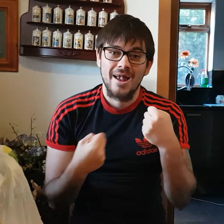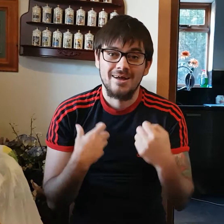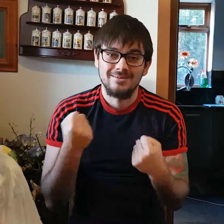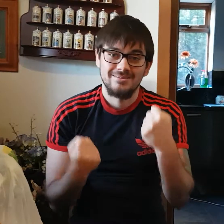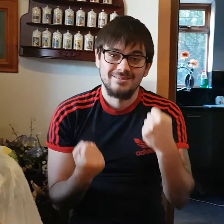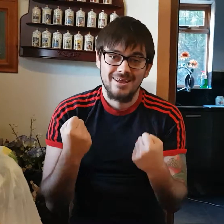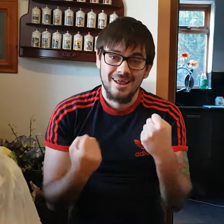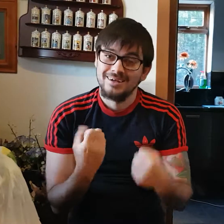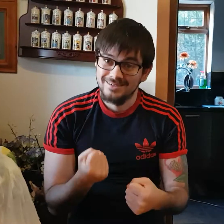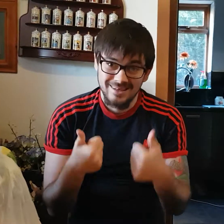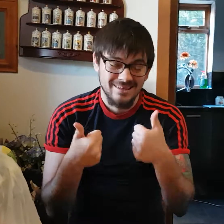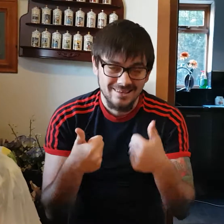So I have a car.